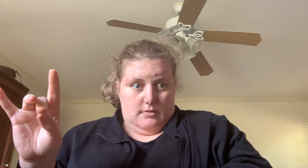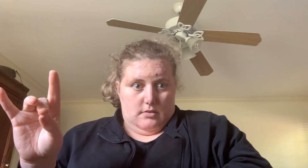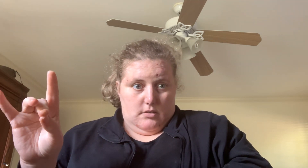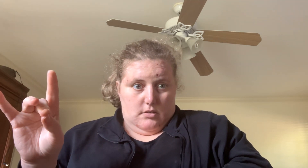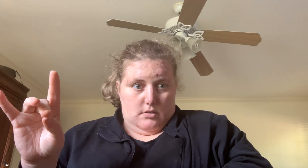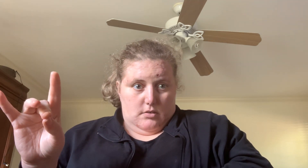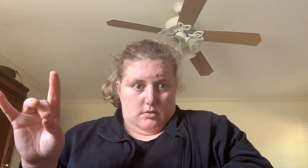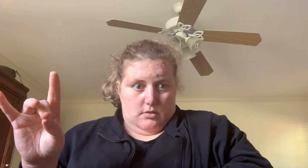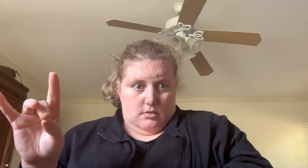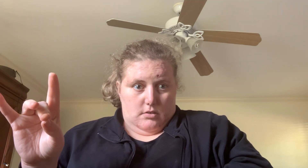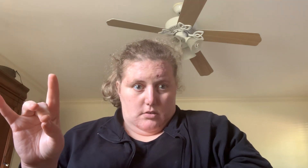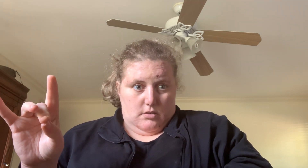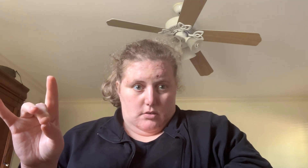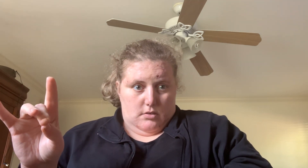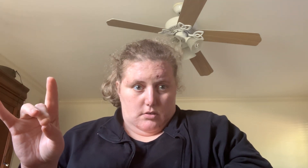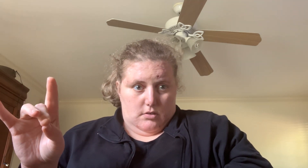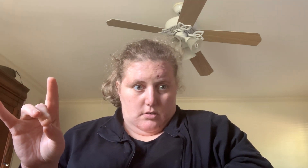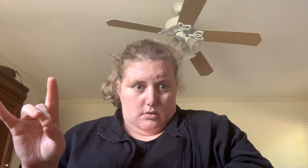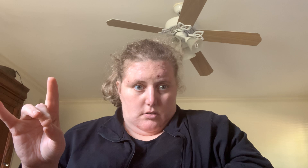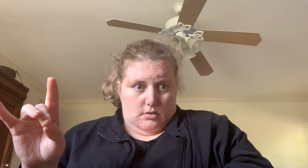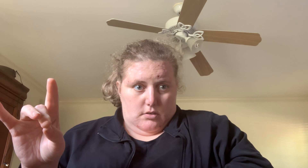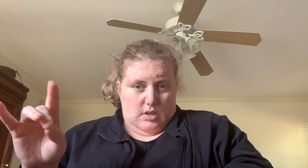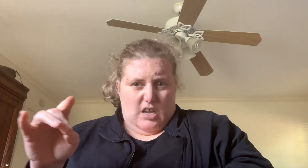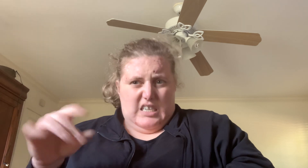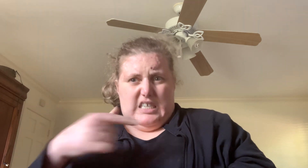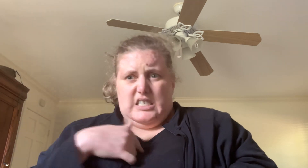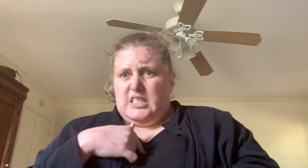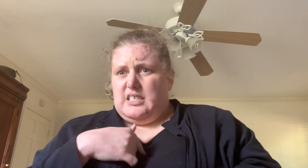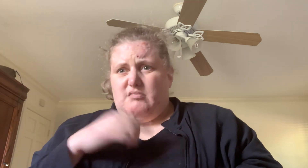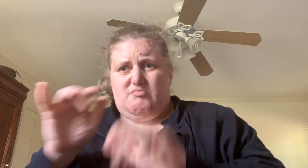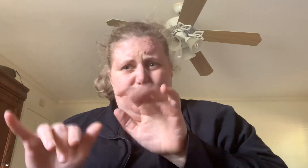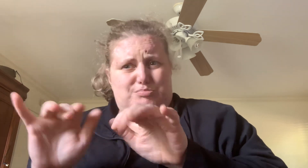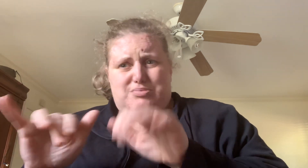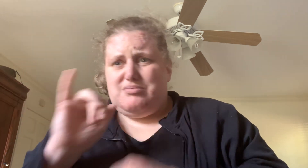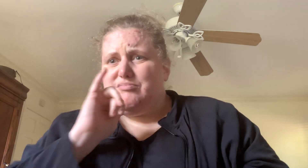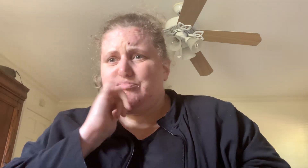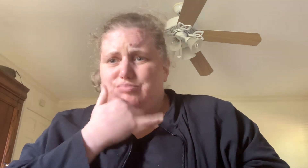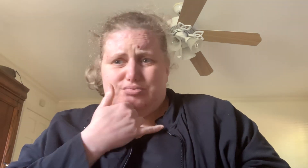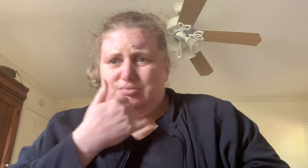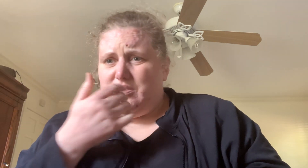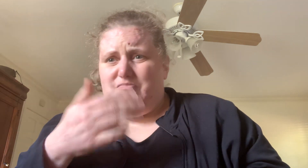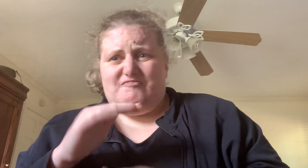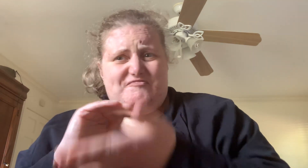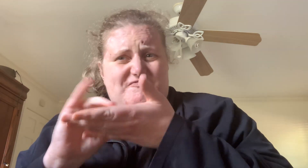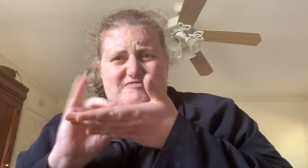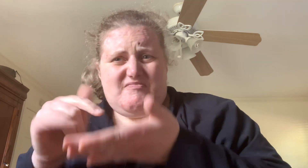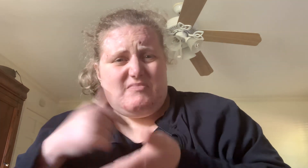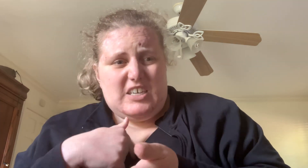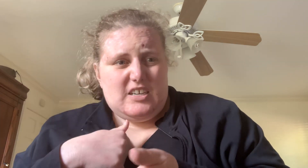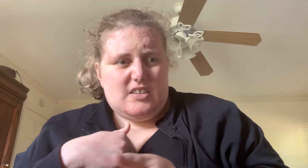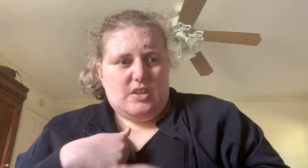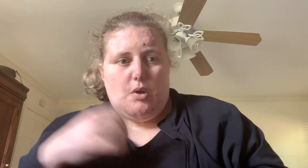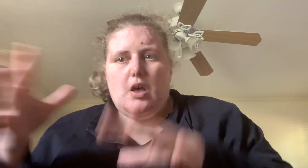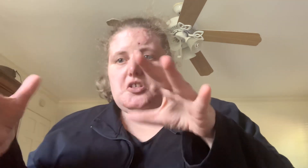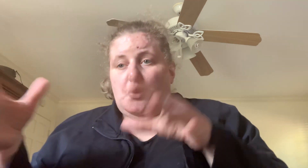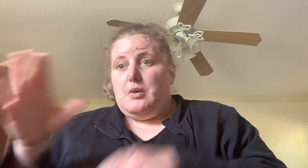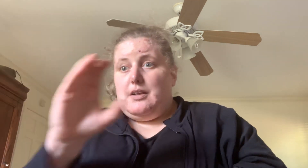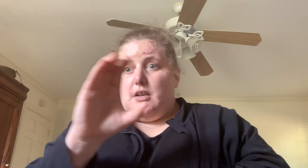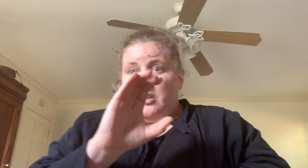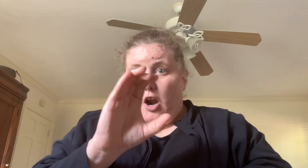Forgive me for all the typos. I'm kind of typing fast, faster than I'm talking. So we're going to add these together. So that's 12